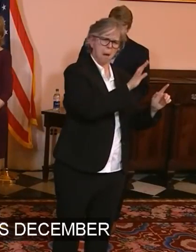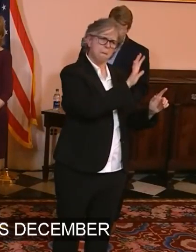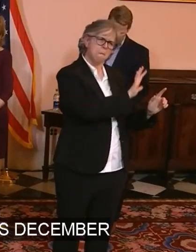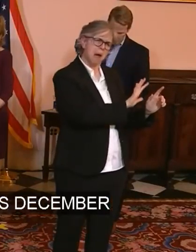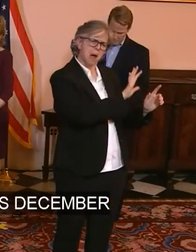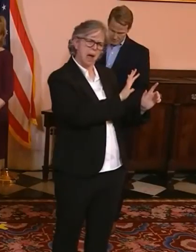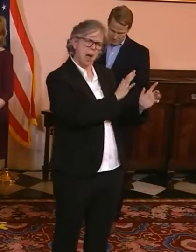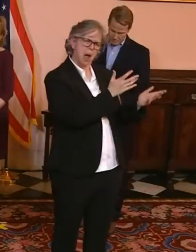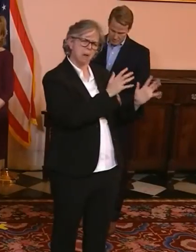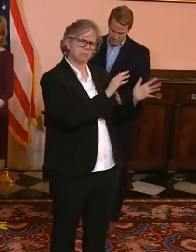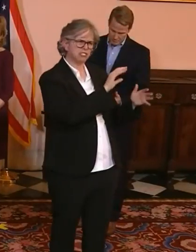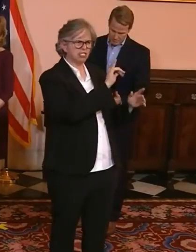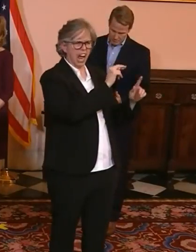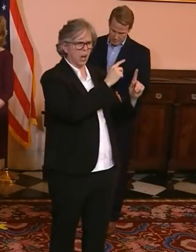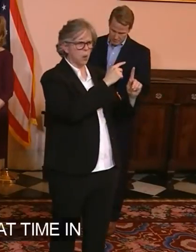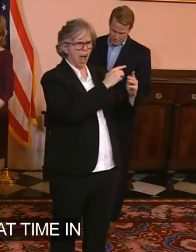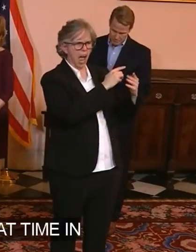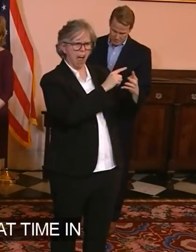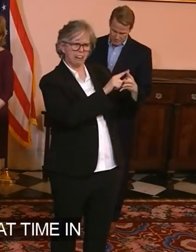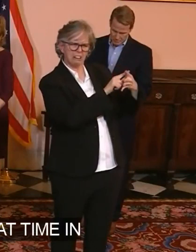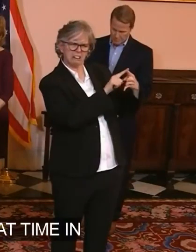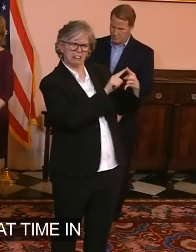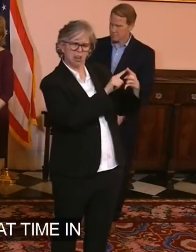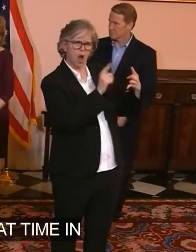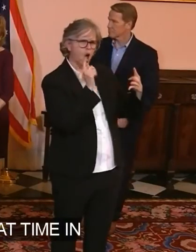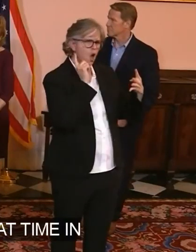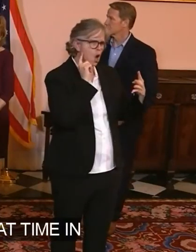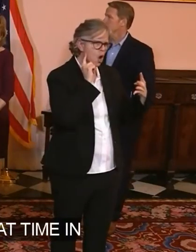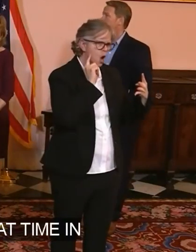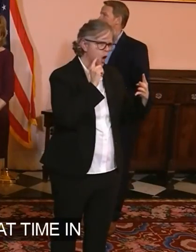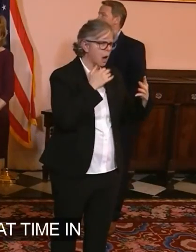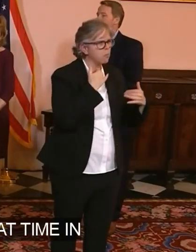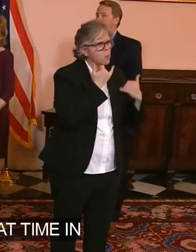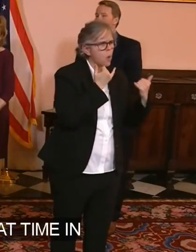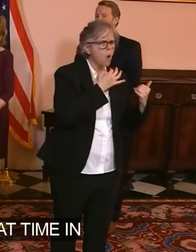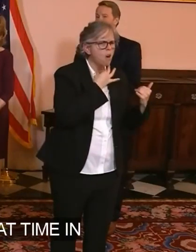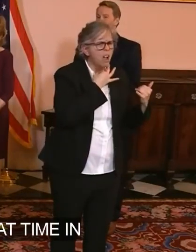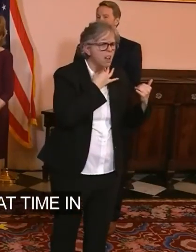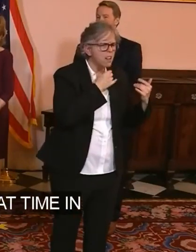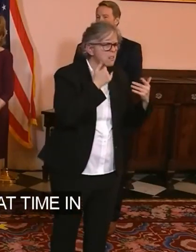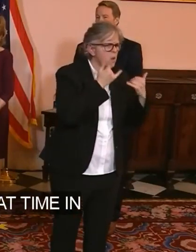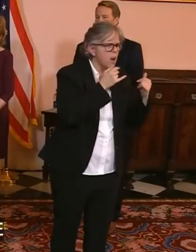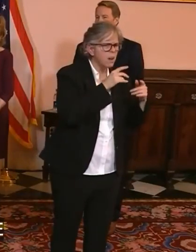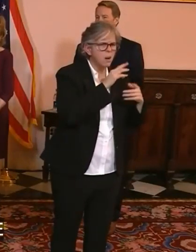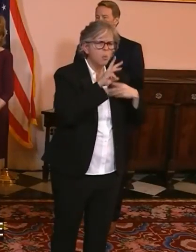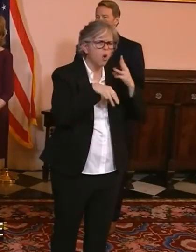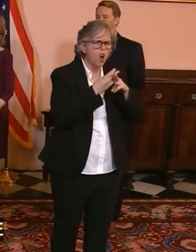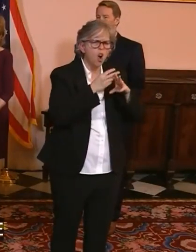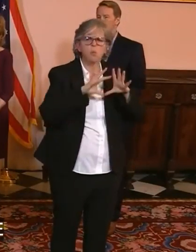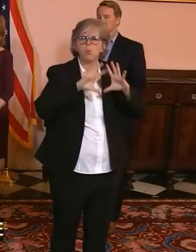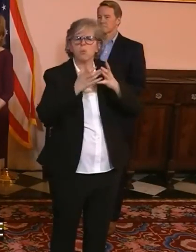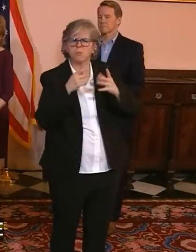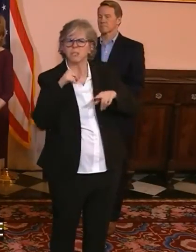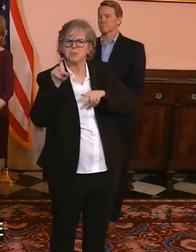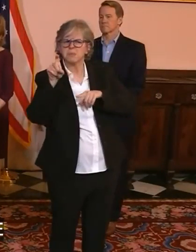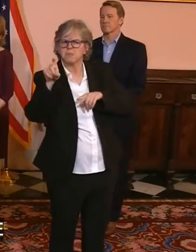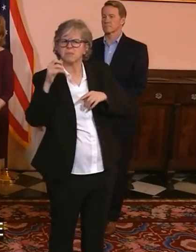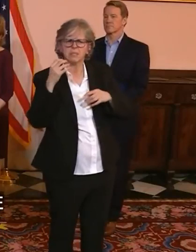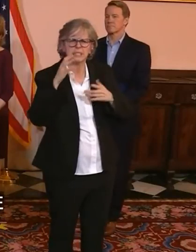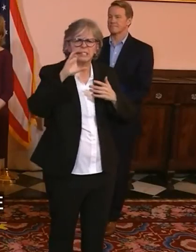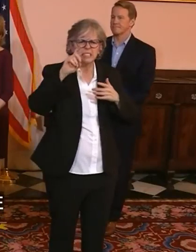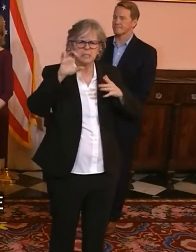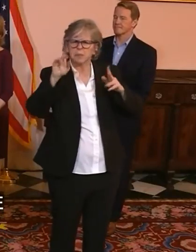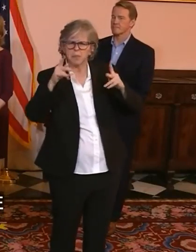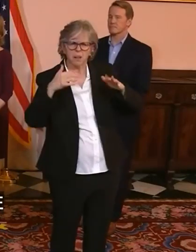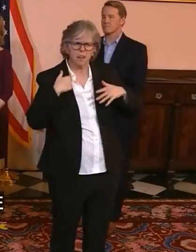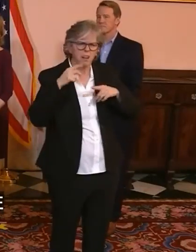of January on a call with some folks, global CDC health folks were talking about a zoonotic disease